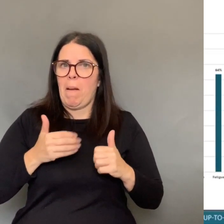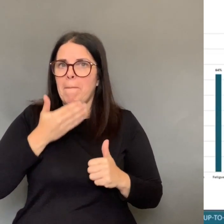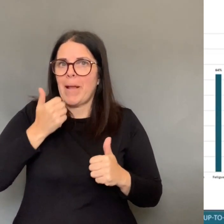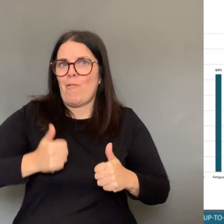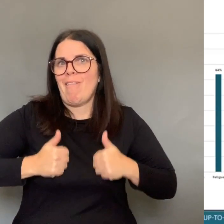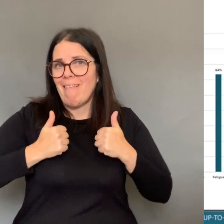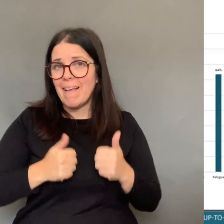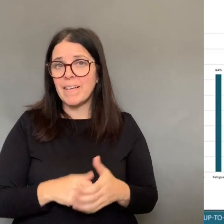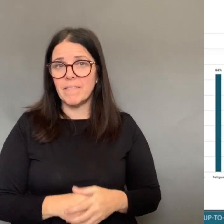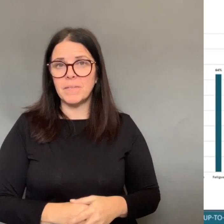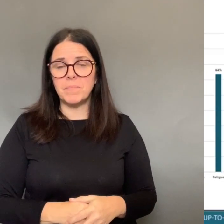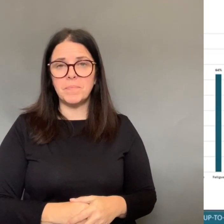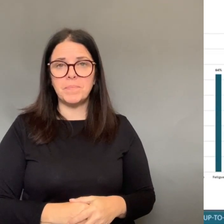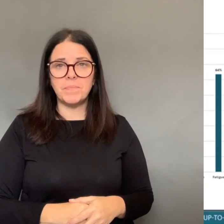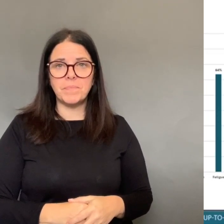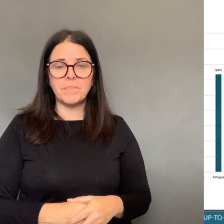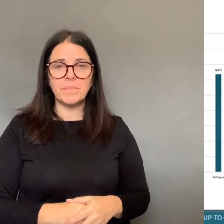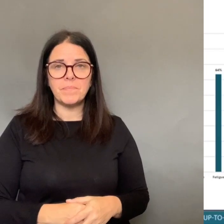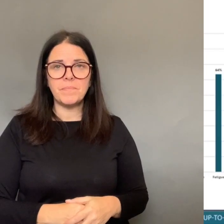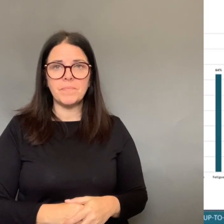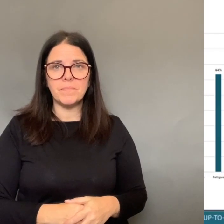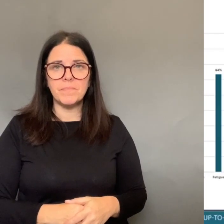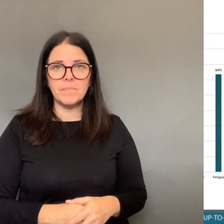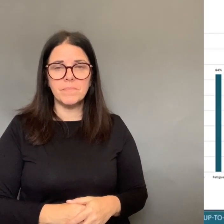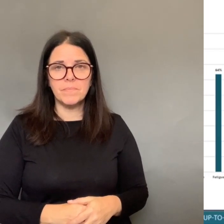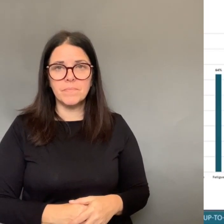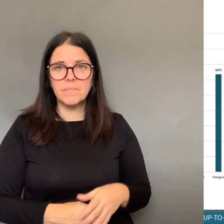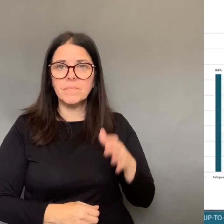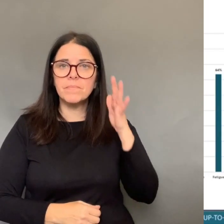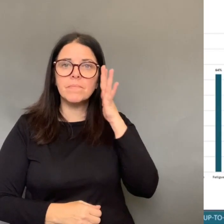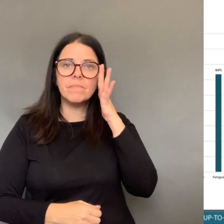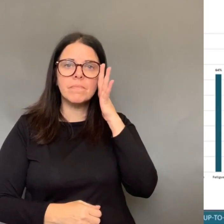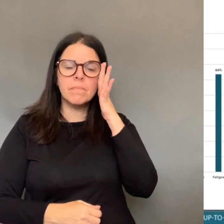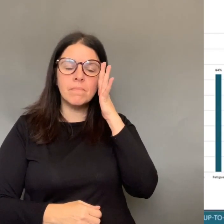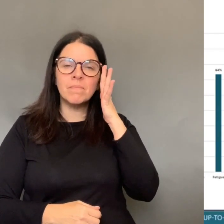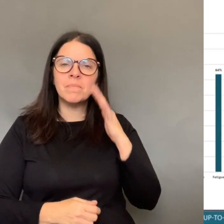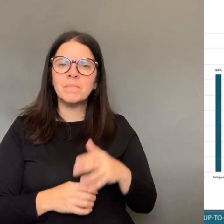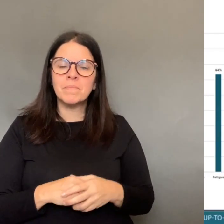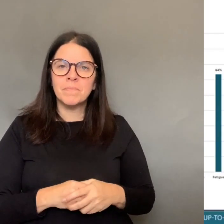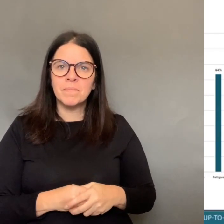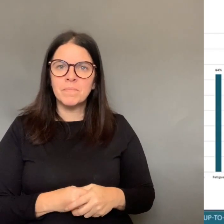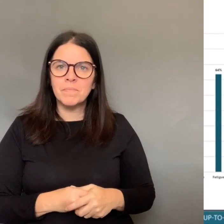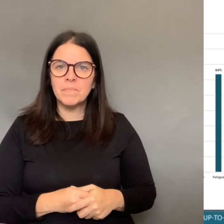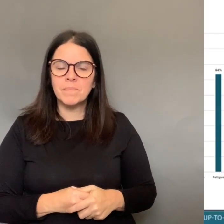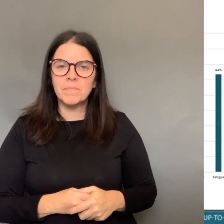fever. Followed by cough. Every 3 out of 4 cases are